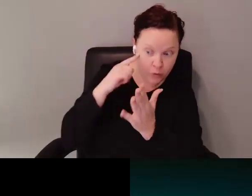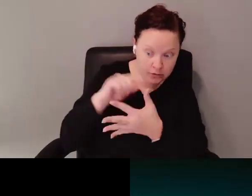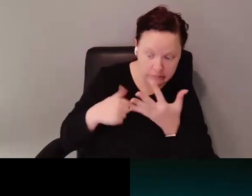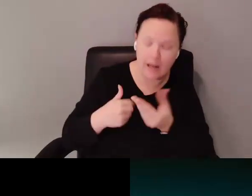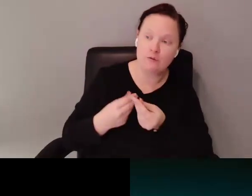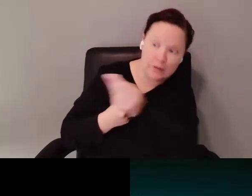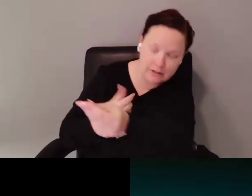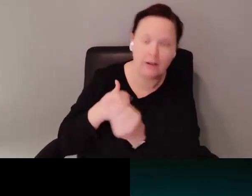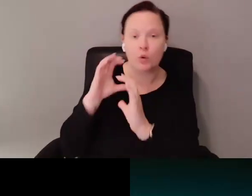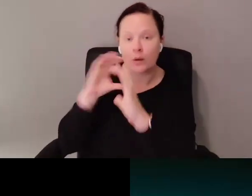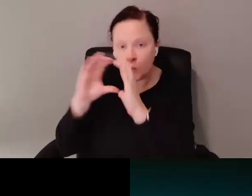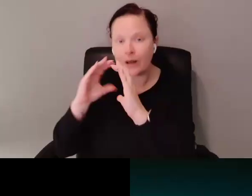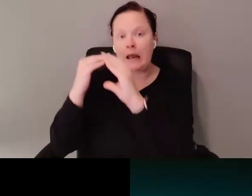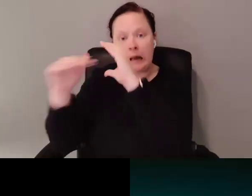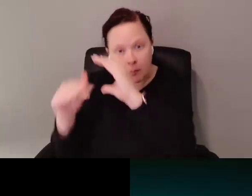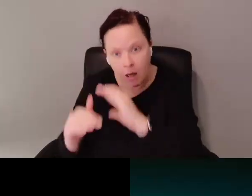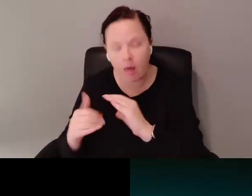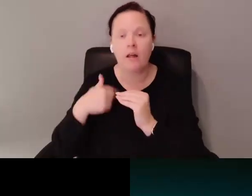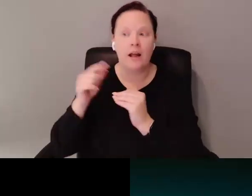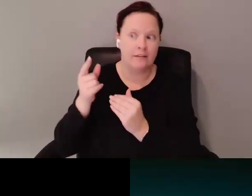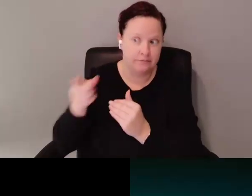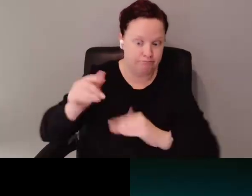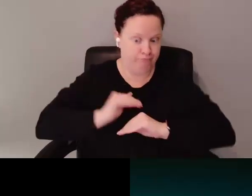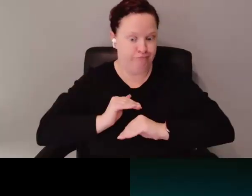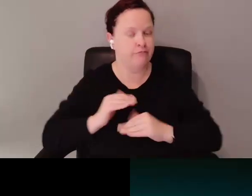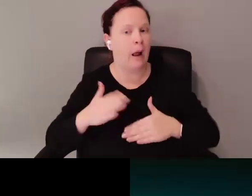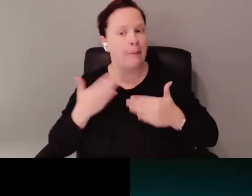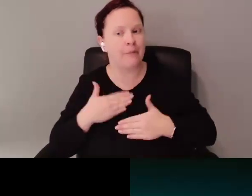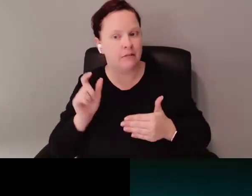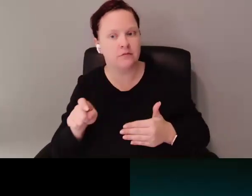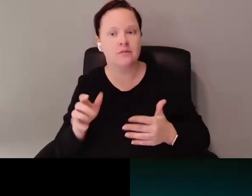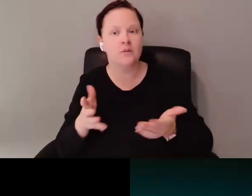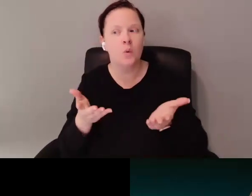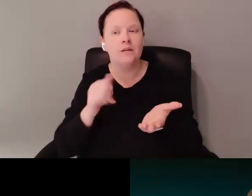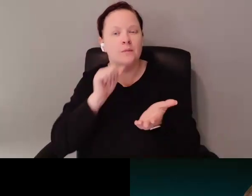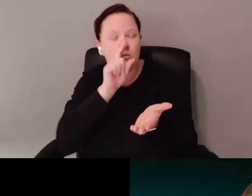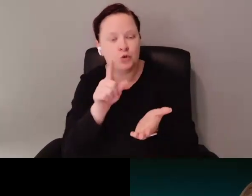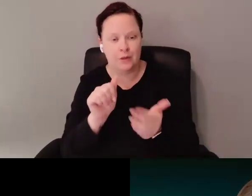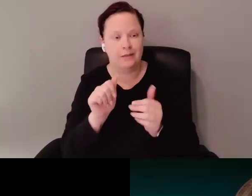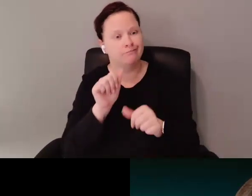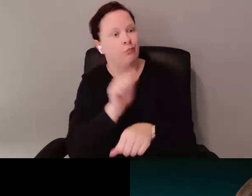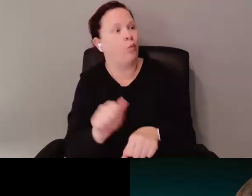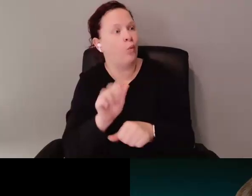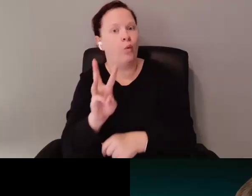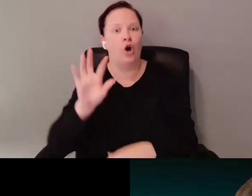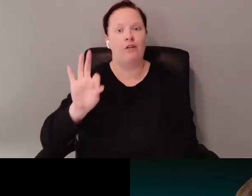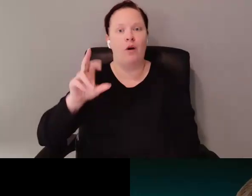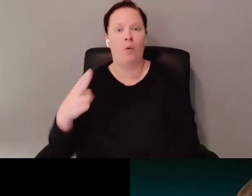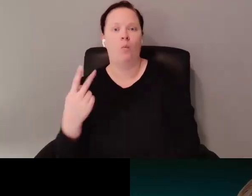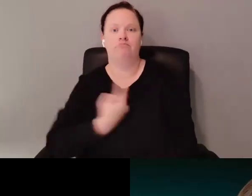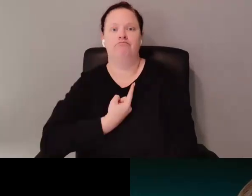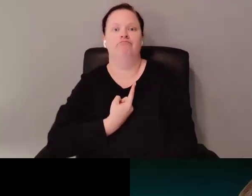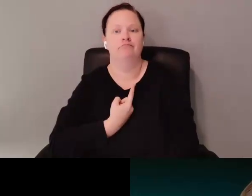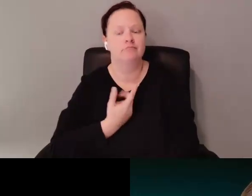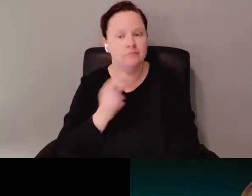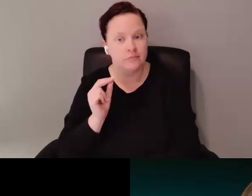communicate with them. I have to make them happy. So it's not true that you can just work from home.